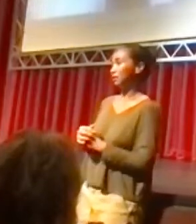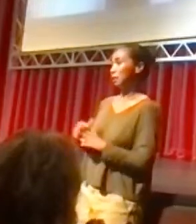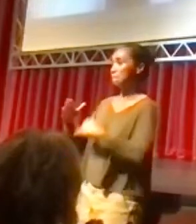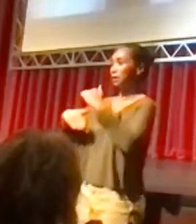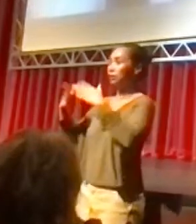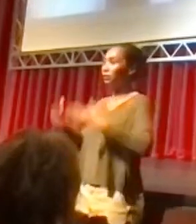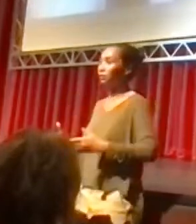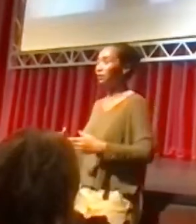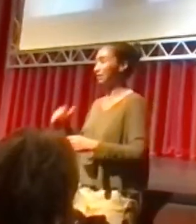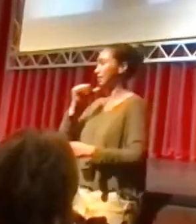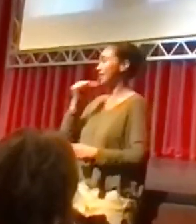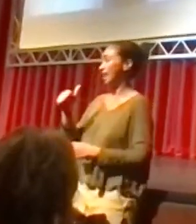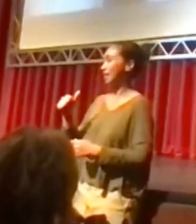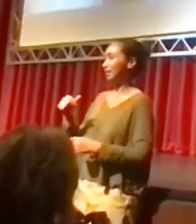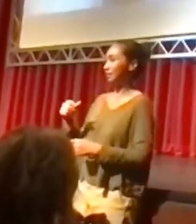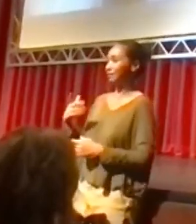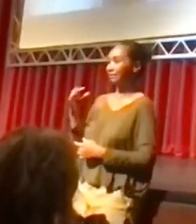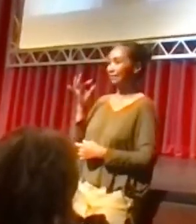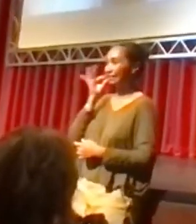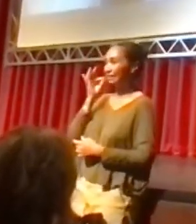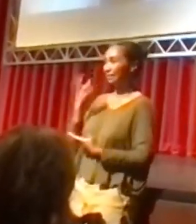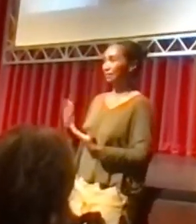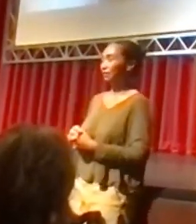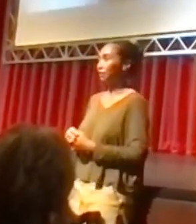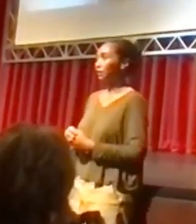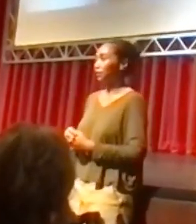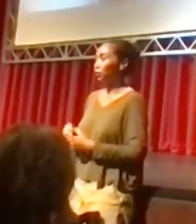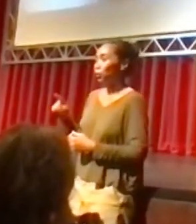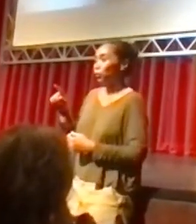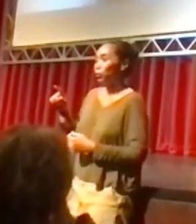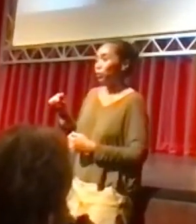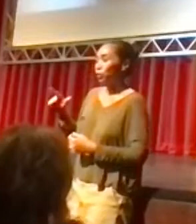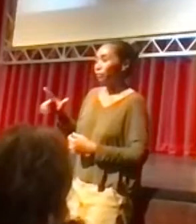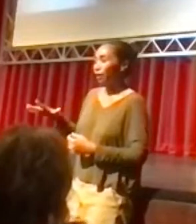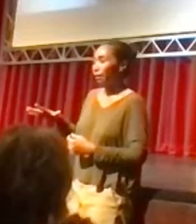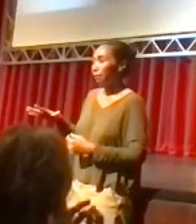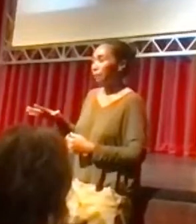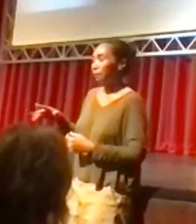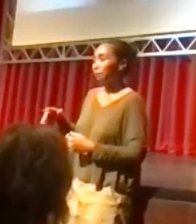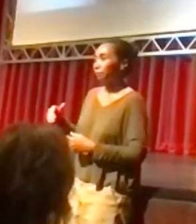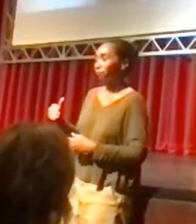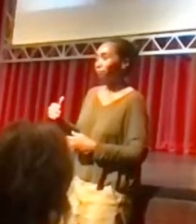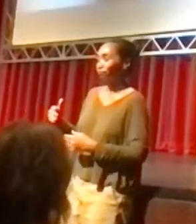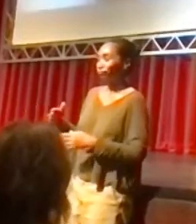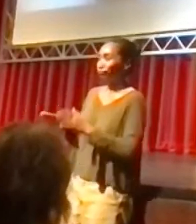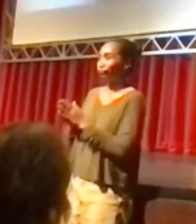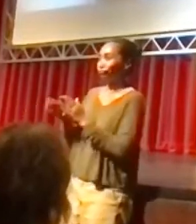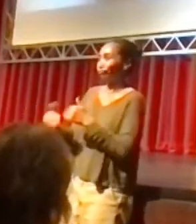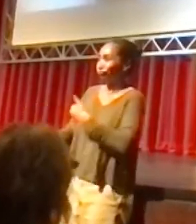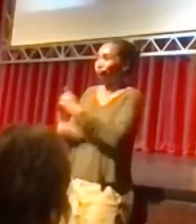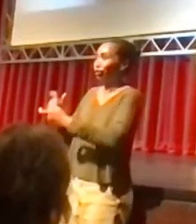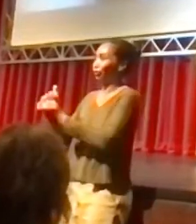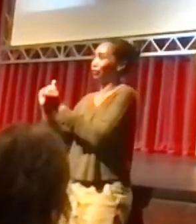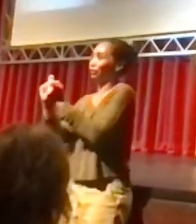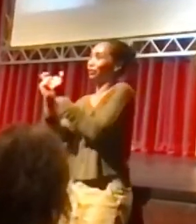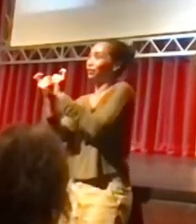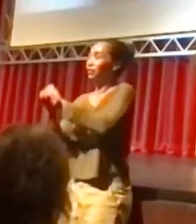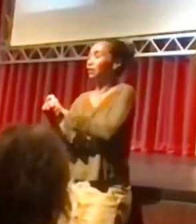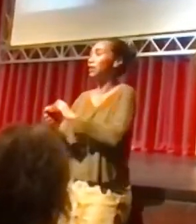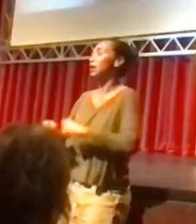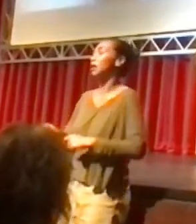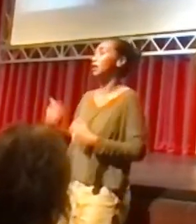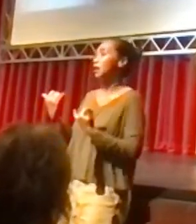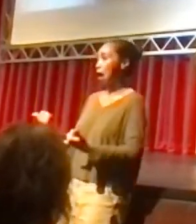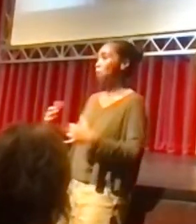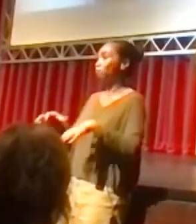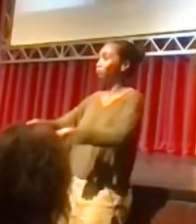not ethnicity. So for 2025, evolving on from this, we are